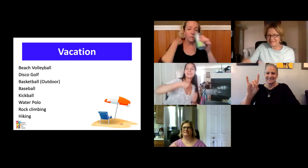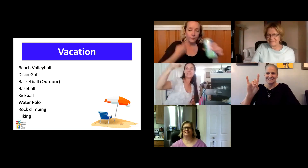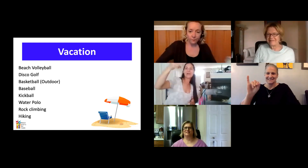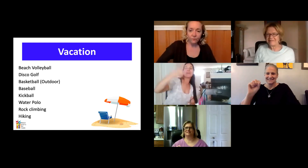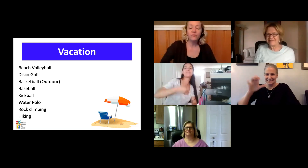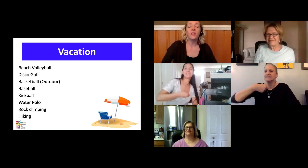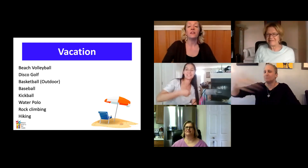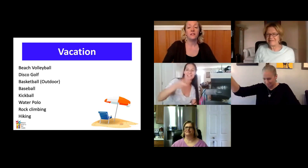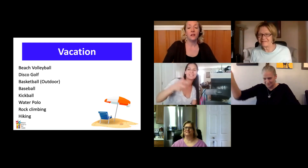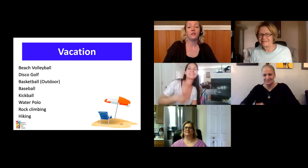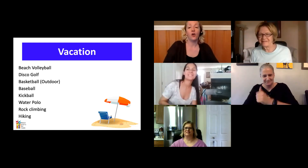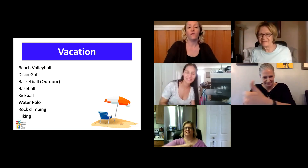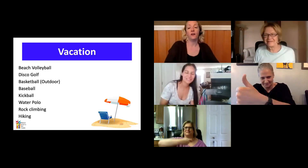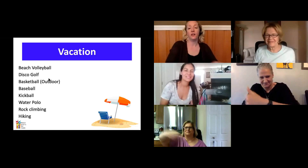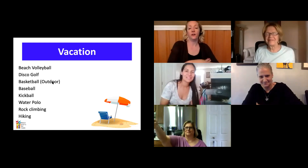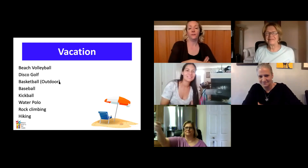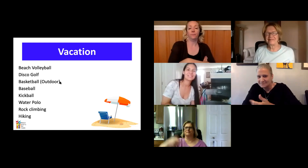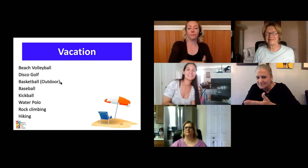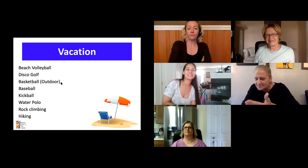Disc golf. Very good.